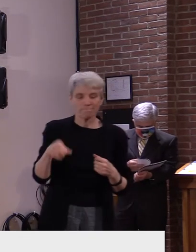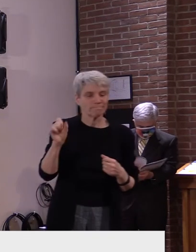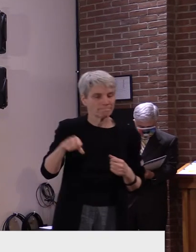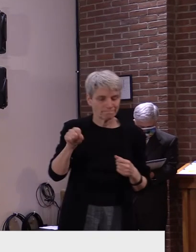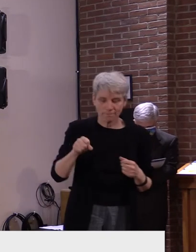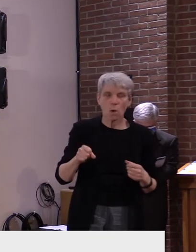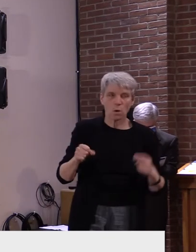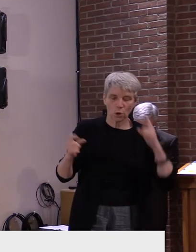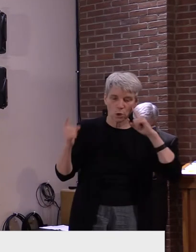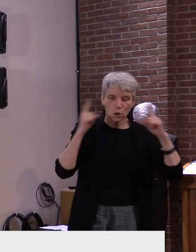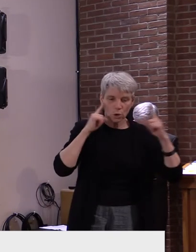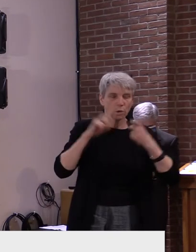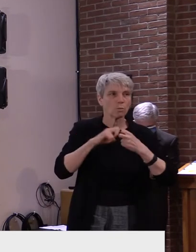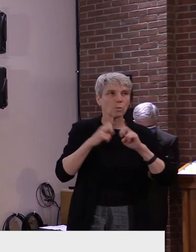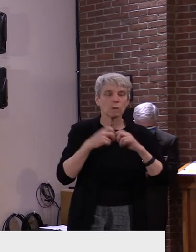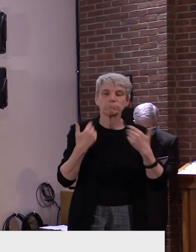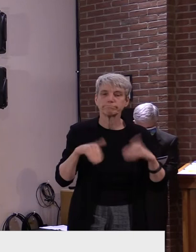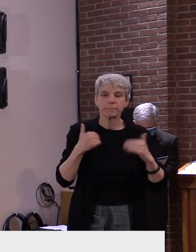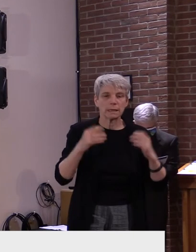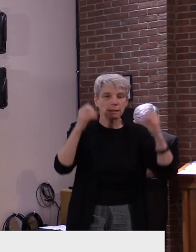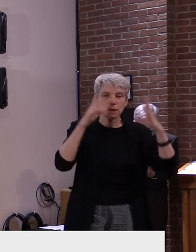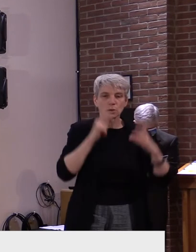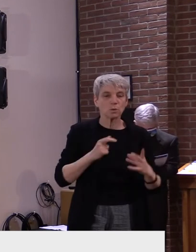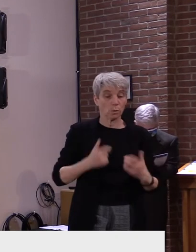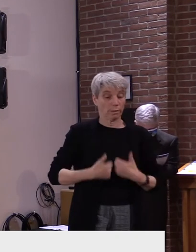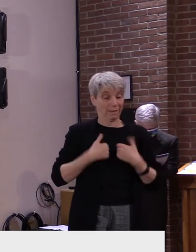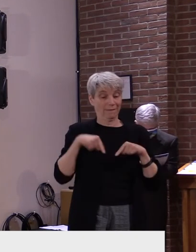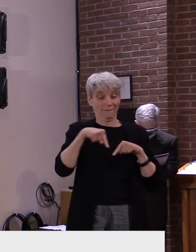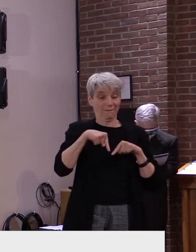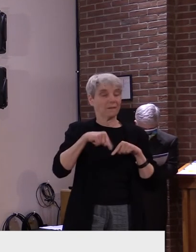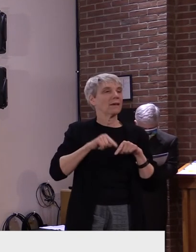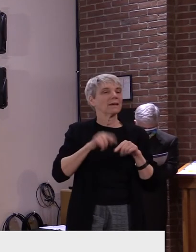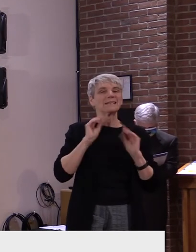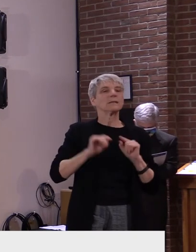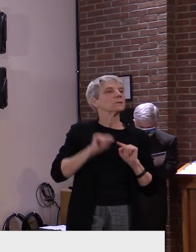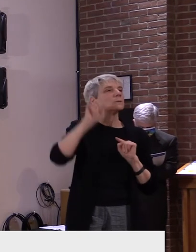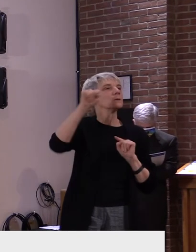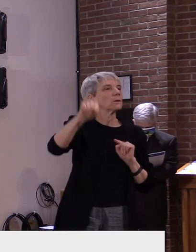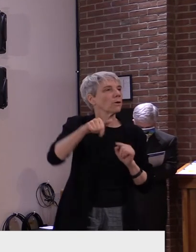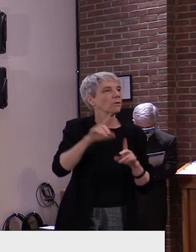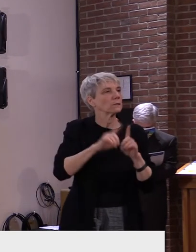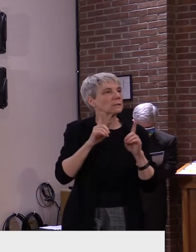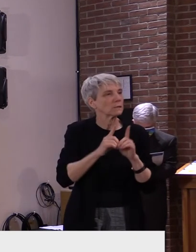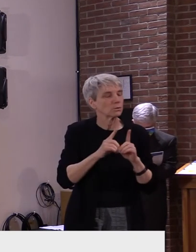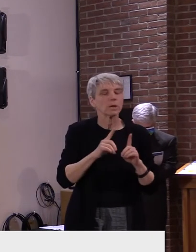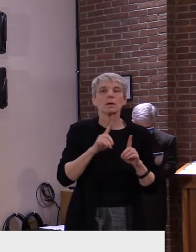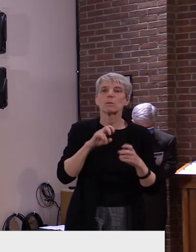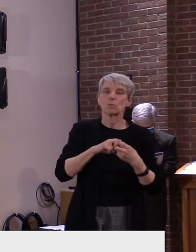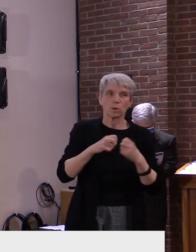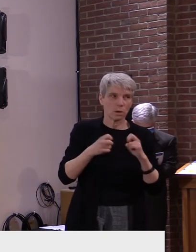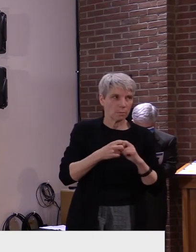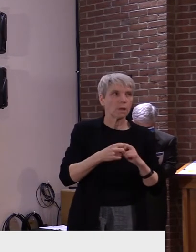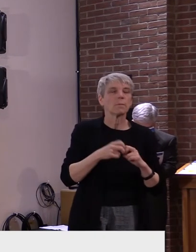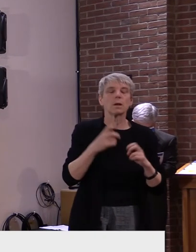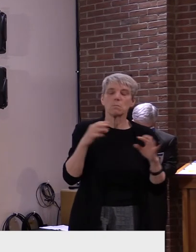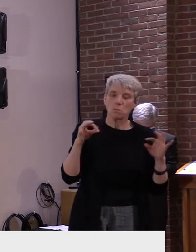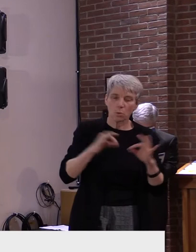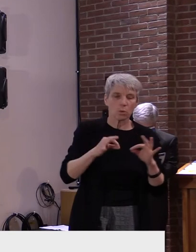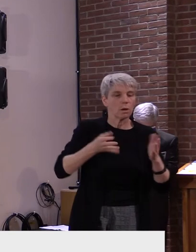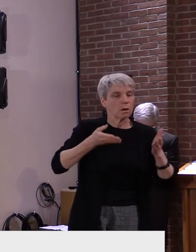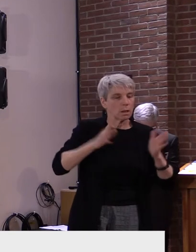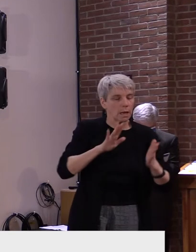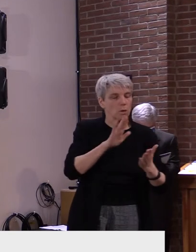different locations that does underscore the importance of giving some districts and flexibility because the conditions are different from district to